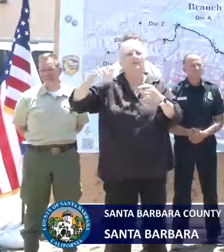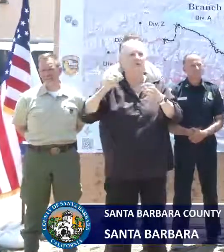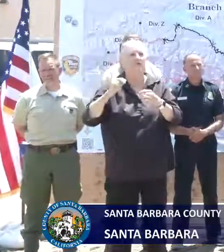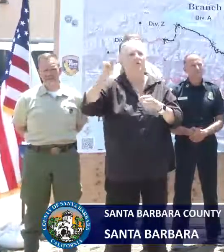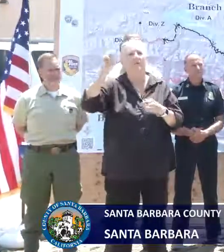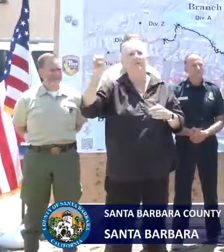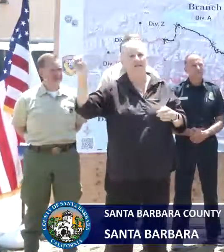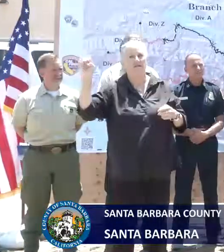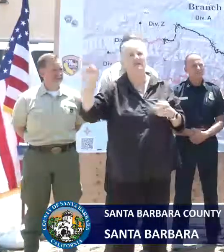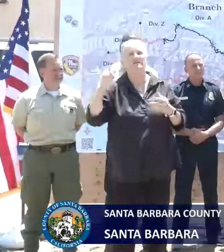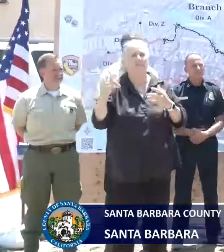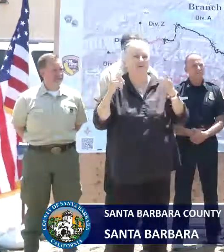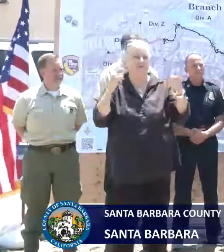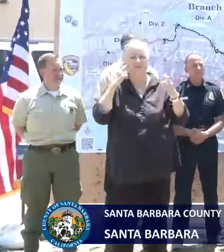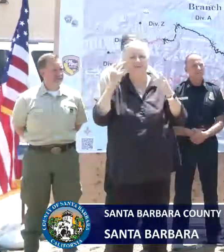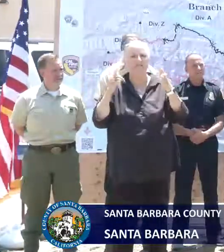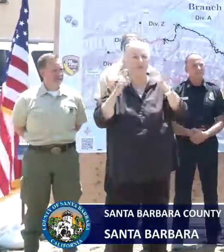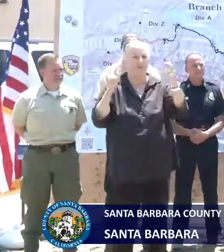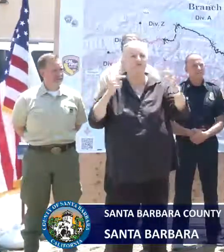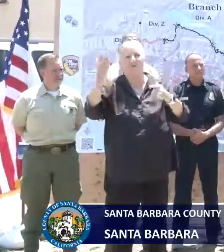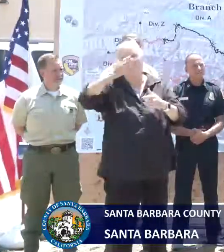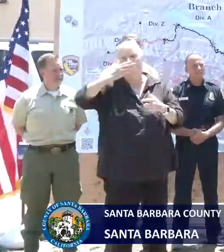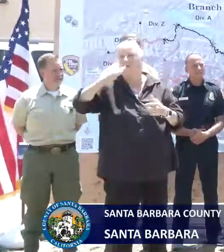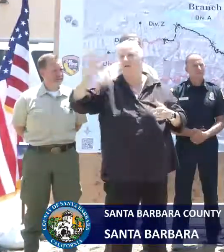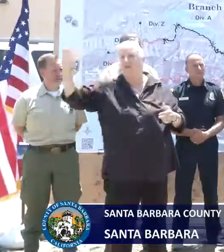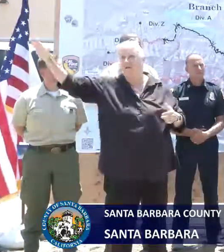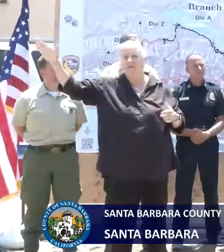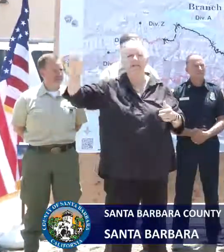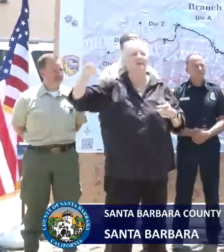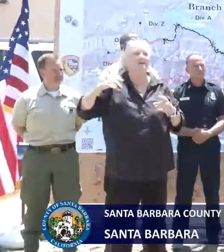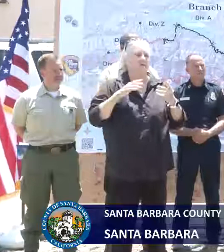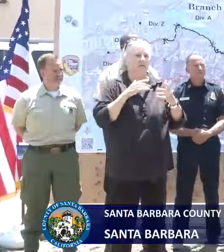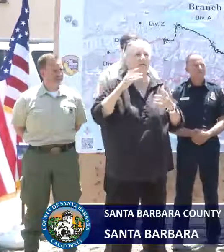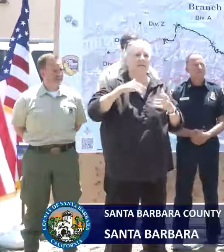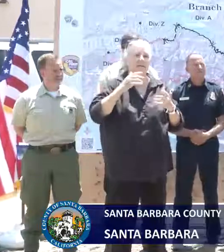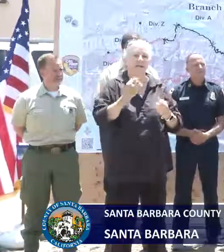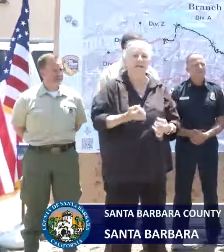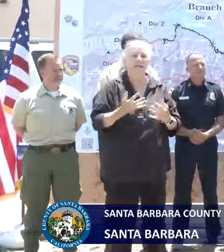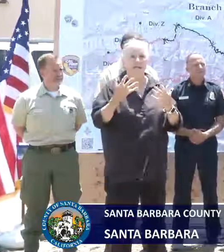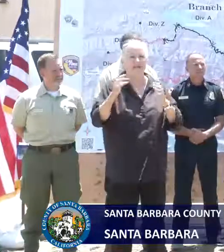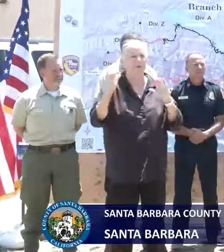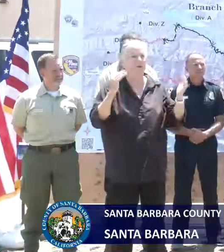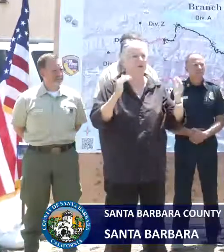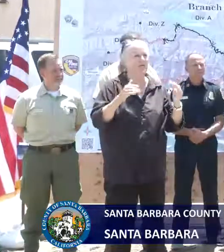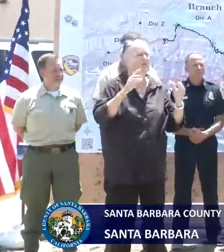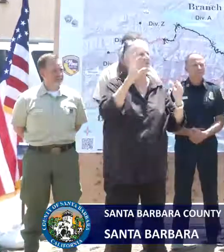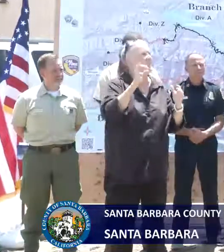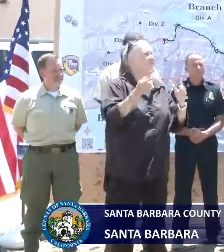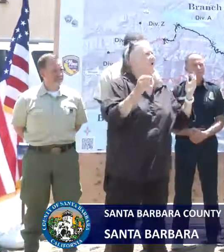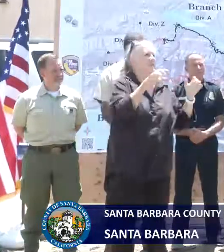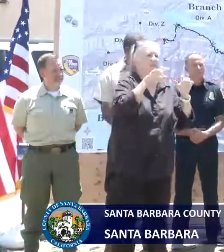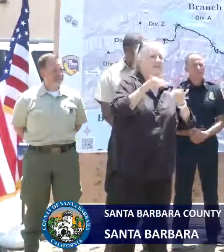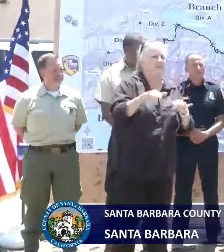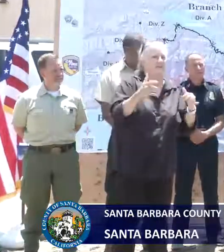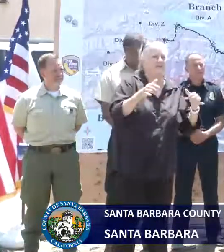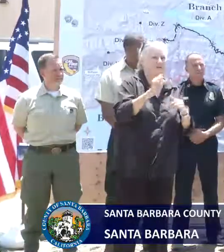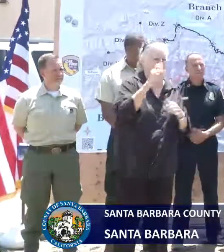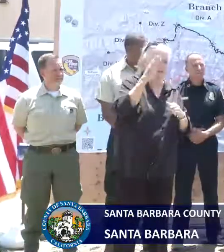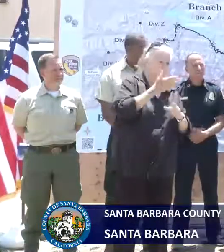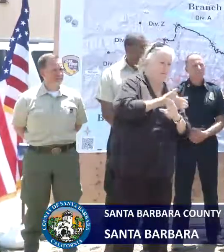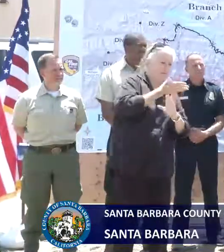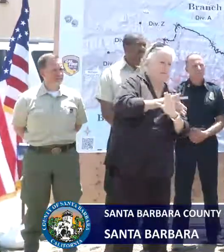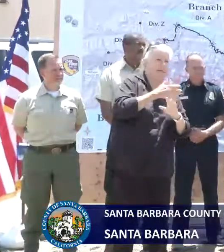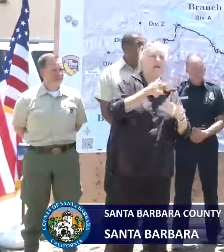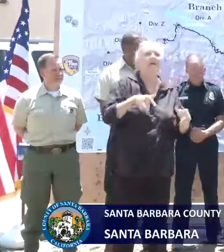that we have open. You can see it's the large, besides the front country, but it has, in the heat compared to the fog that sits down here on the Santa Barbara side. It's